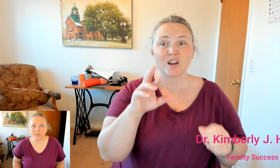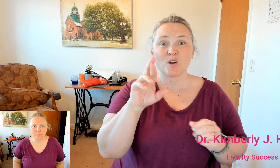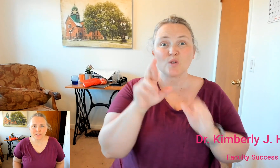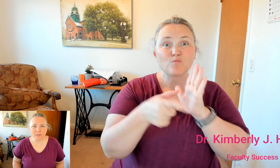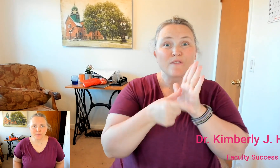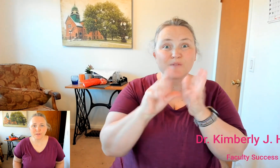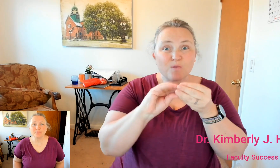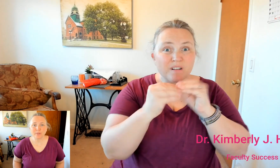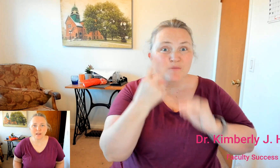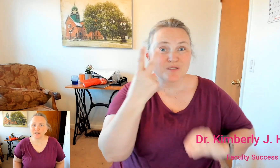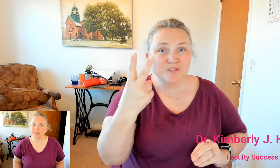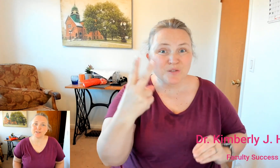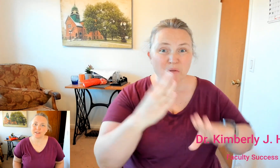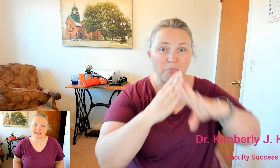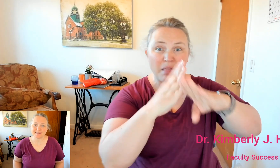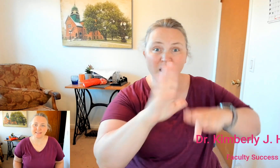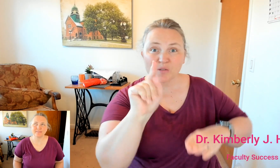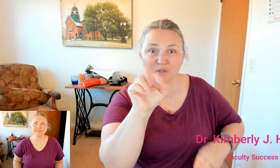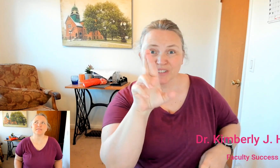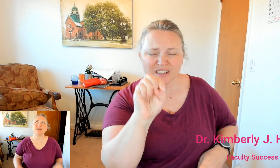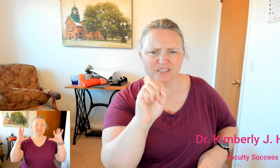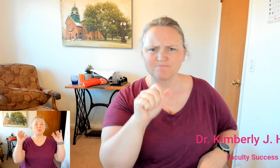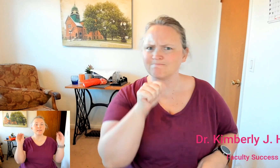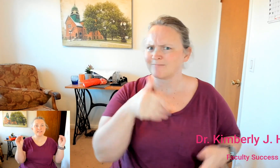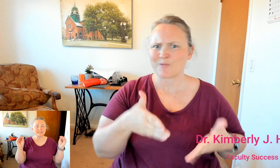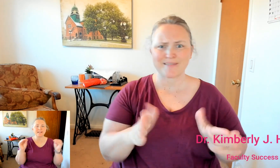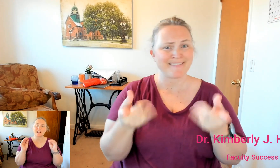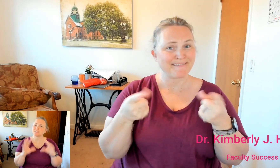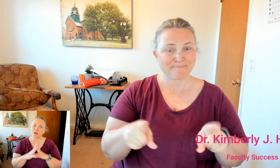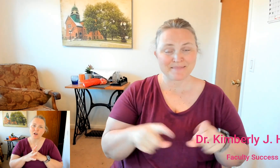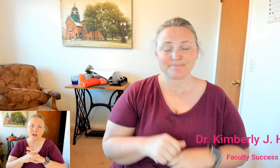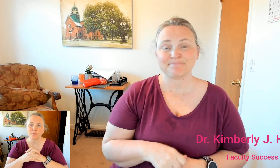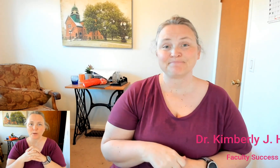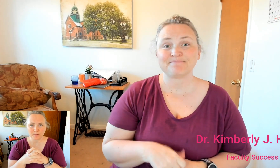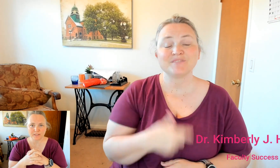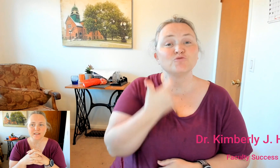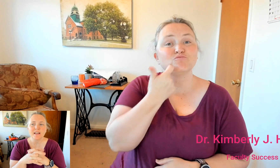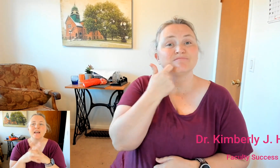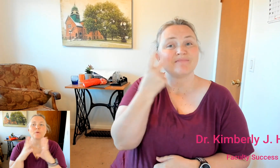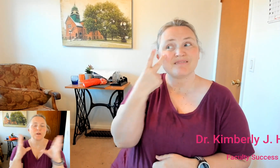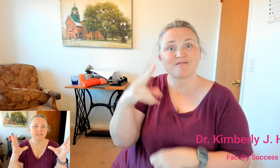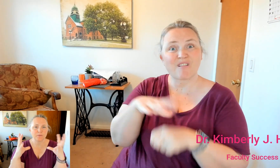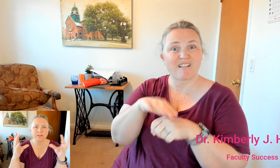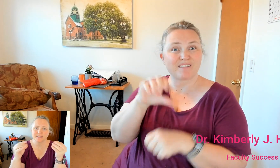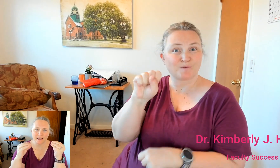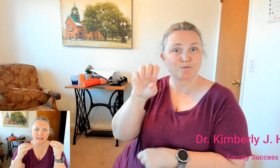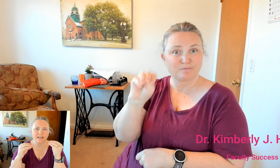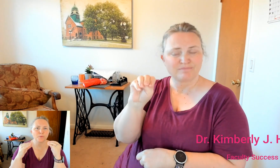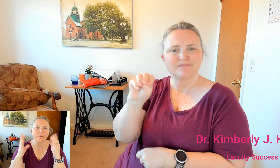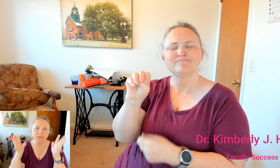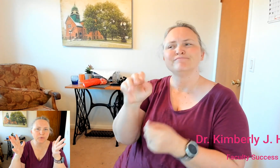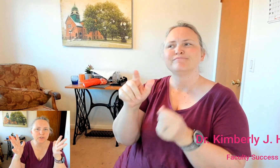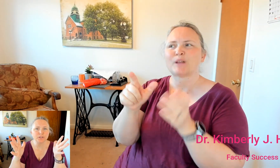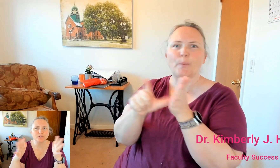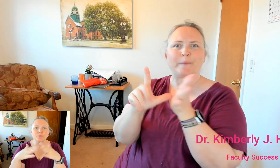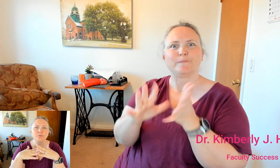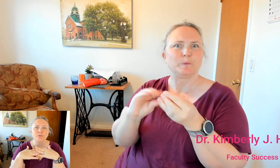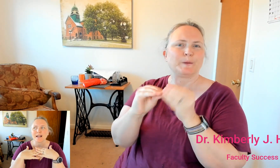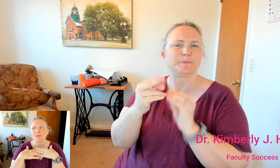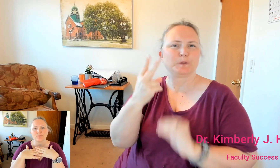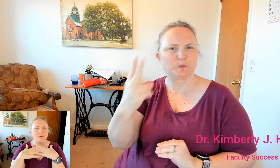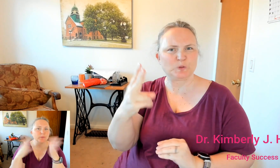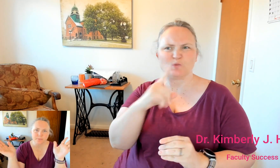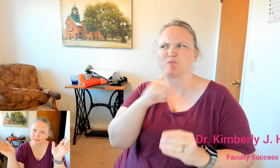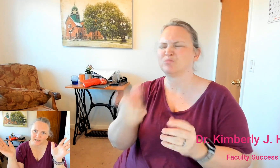Don't let reviewer 2 block your tenure case. So recently I saw a post where someone said, reviewer